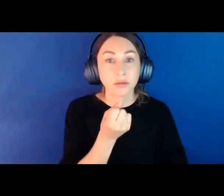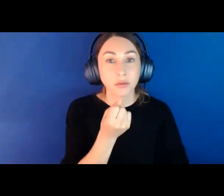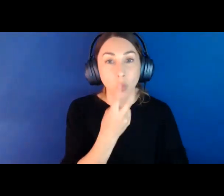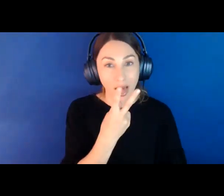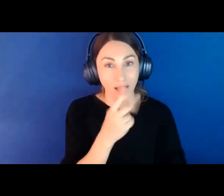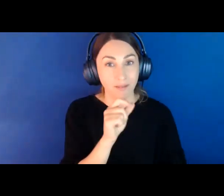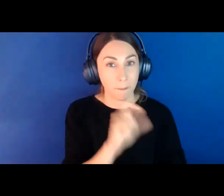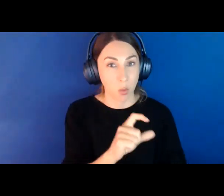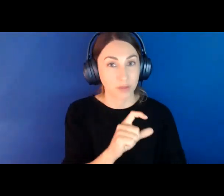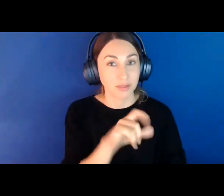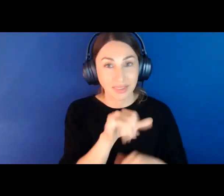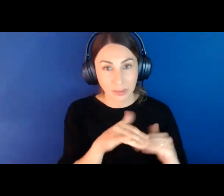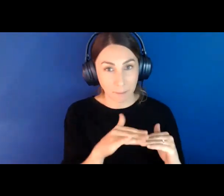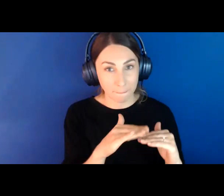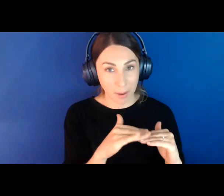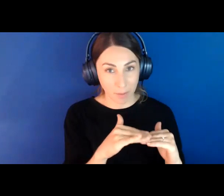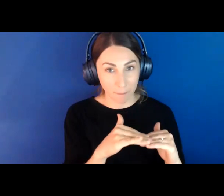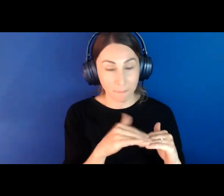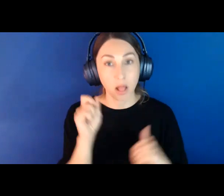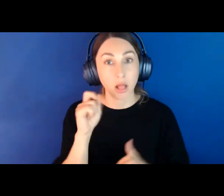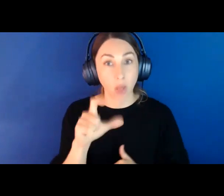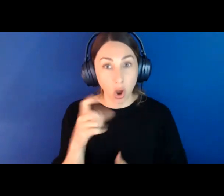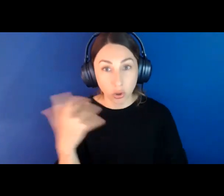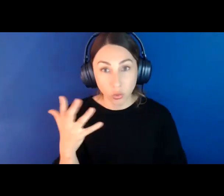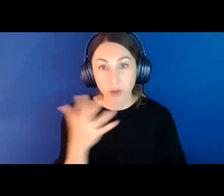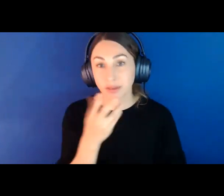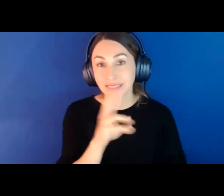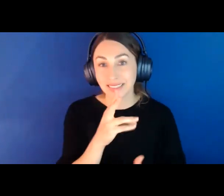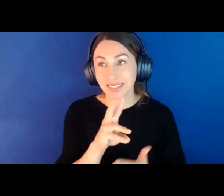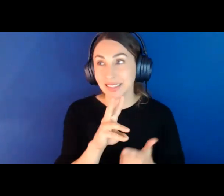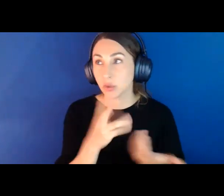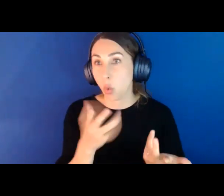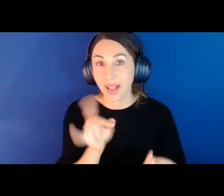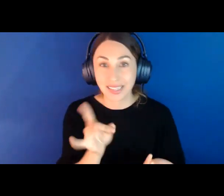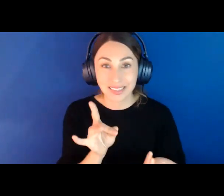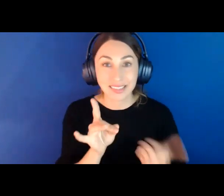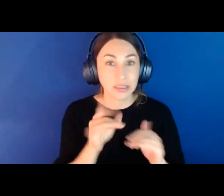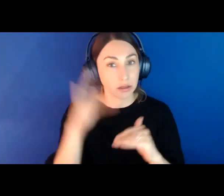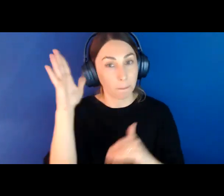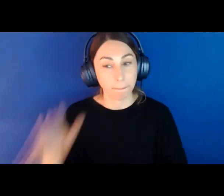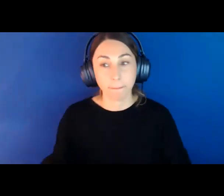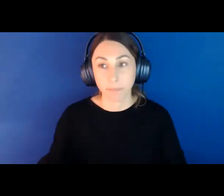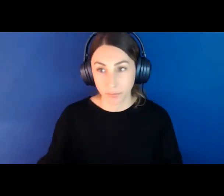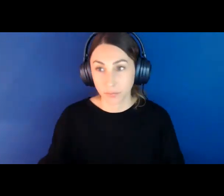minimum, and large text is from 16 or 18 points and up.